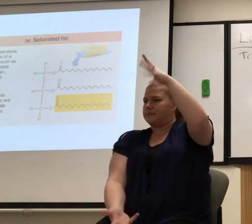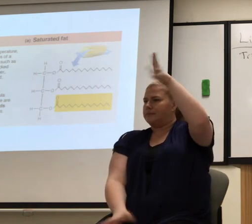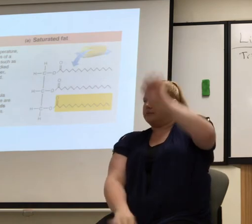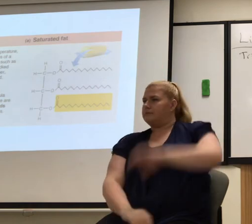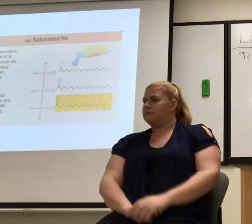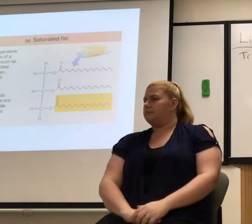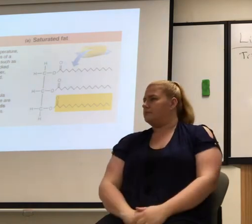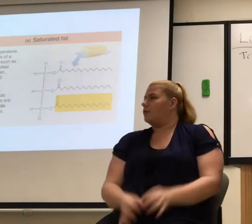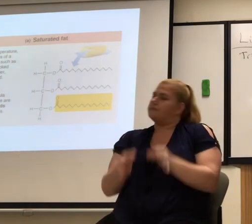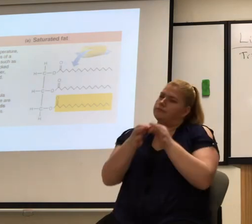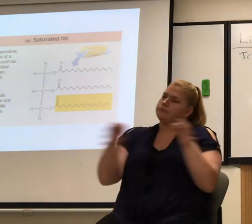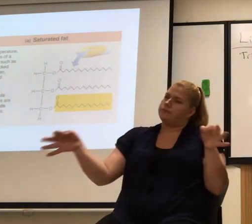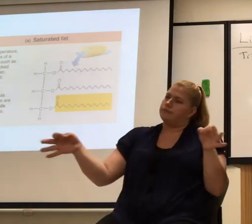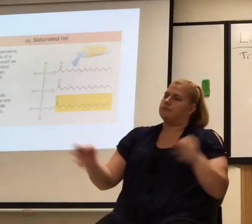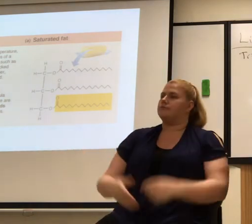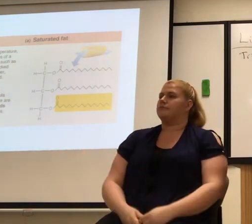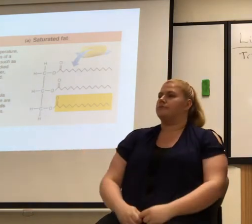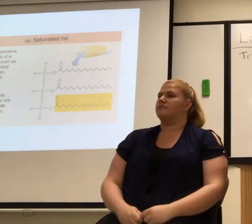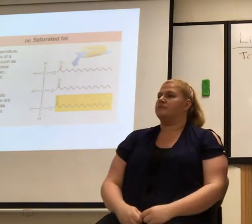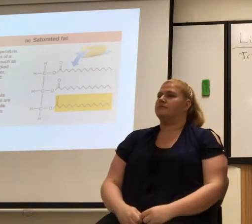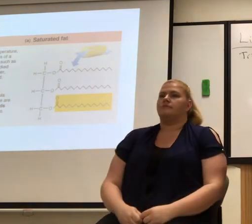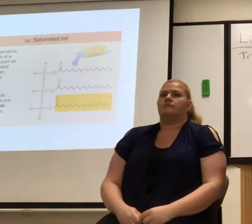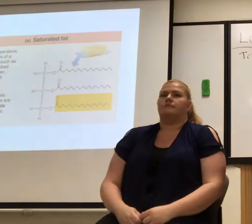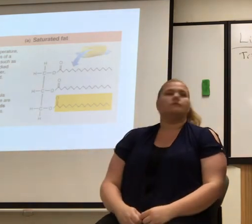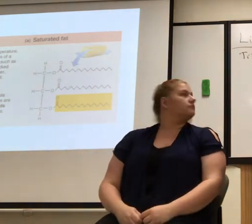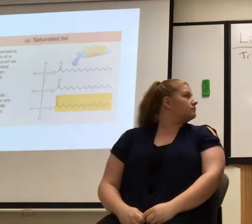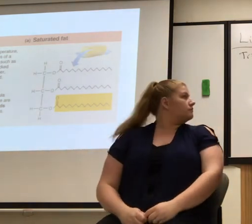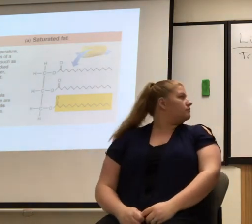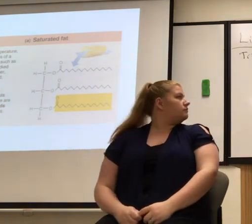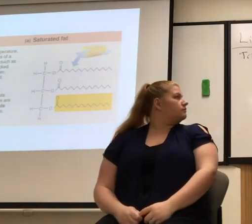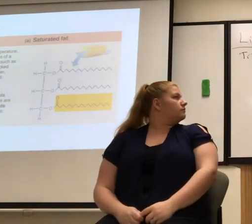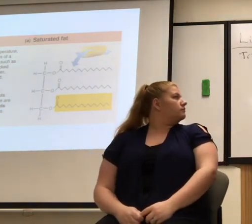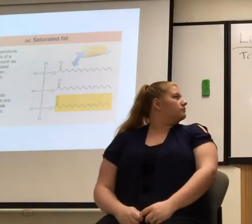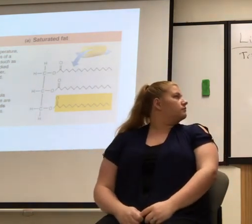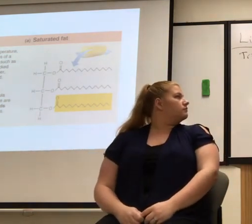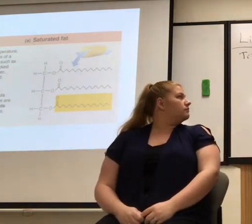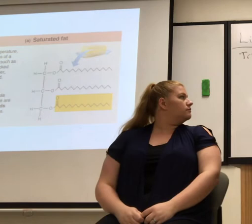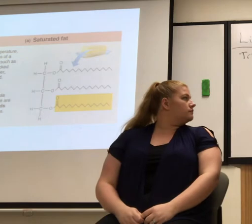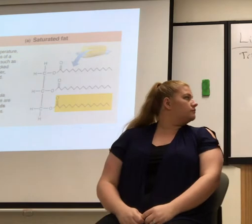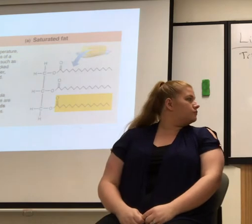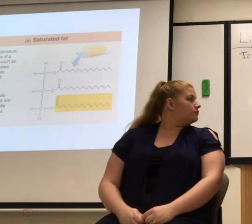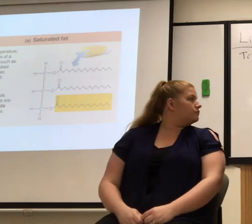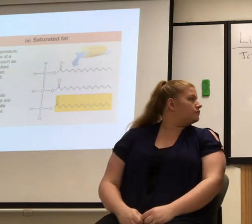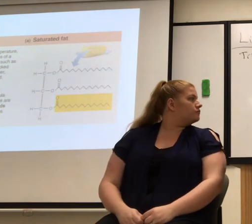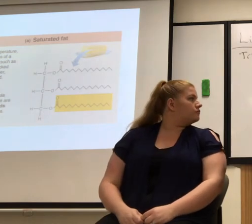double bound bonds, basically, I don't know, allows